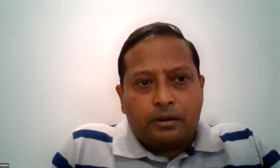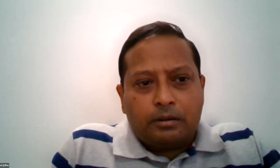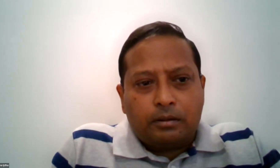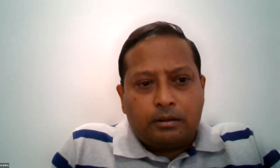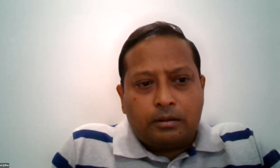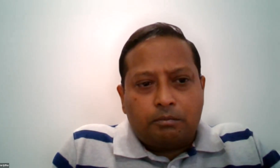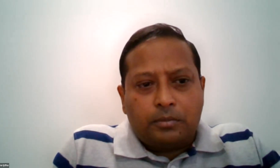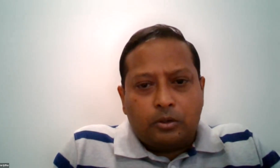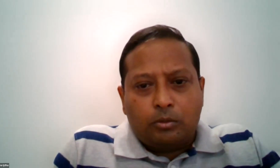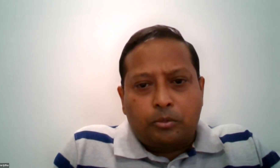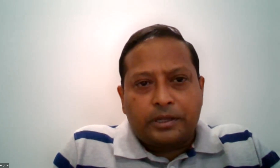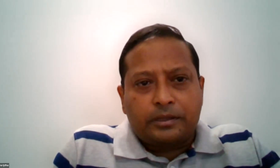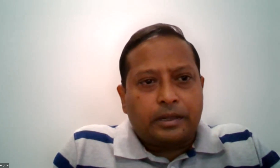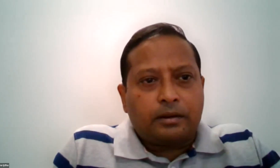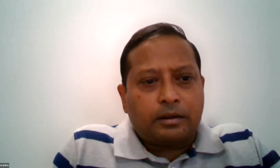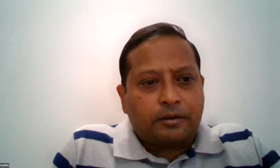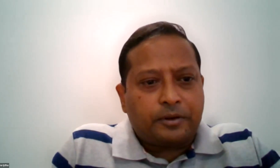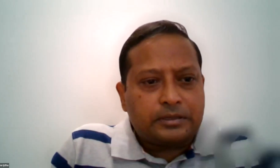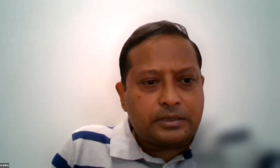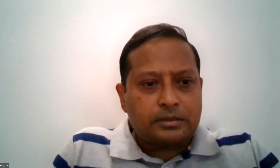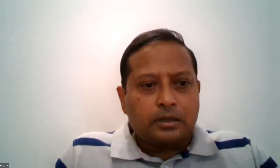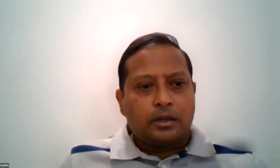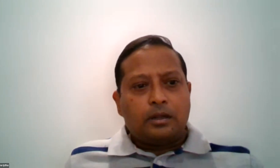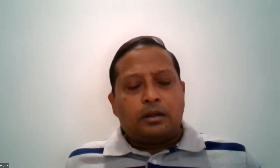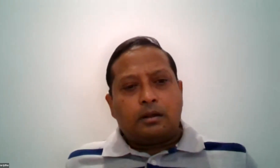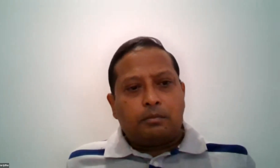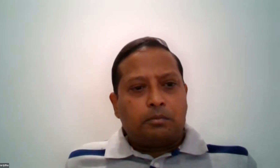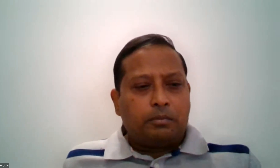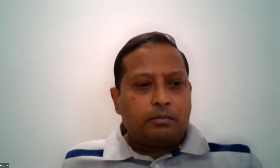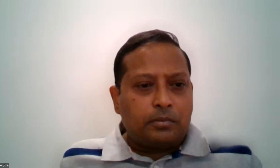keep, putting their references